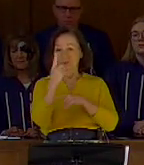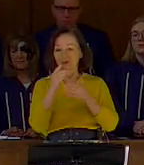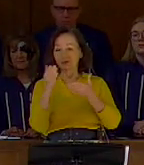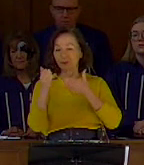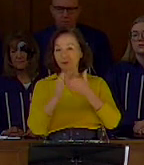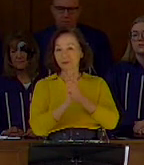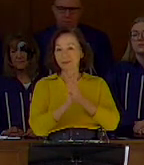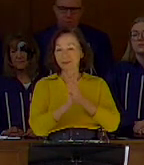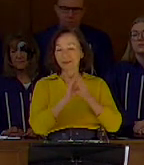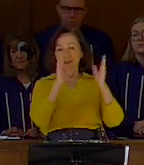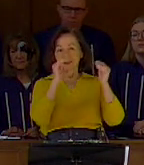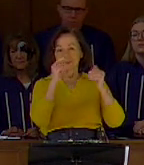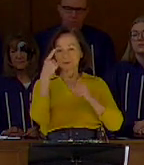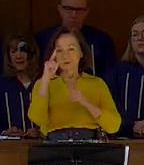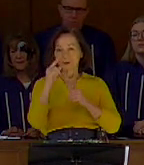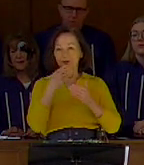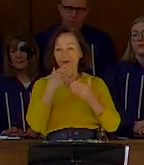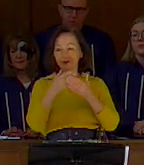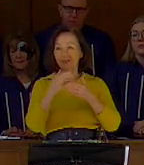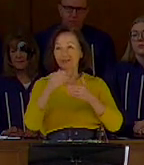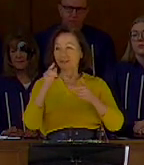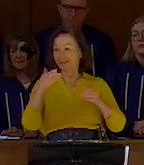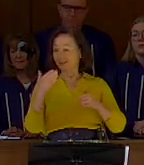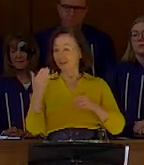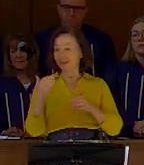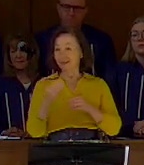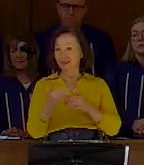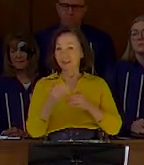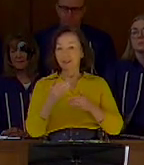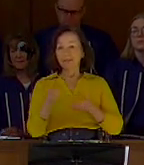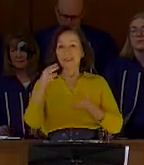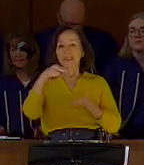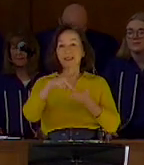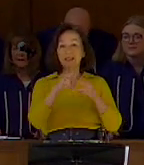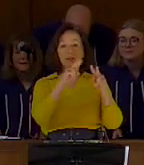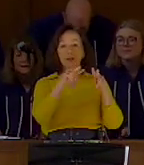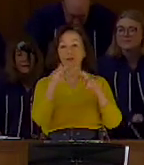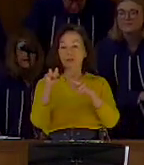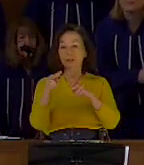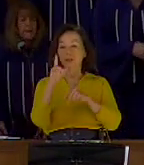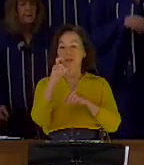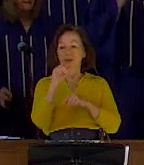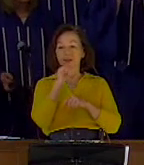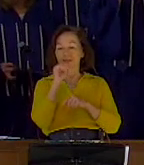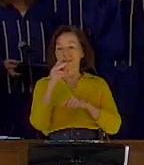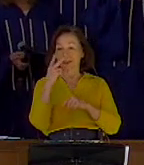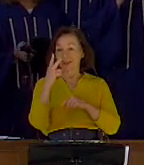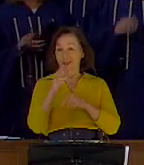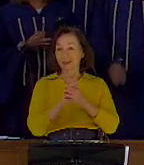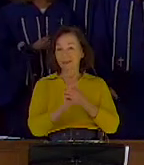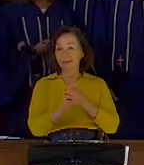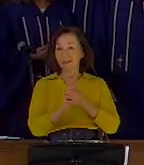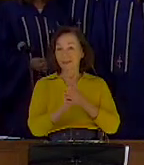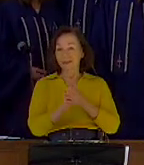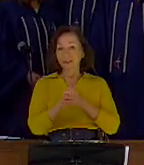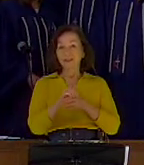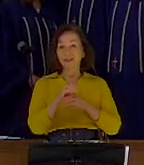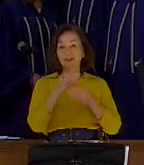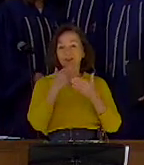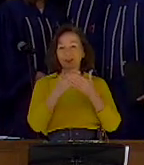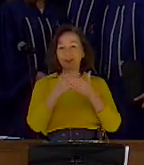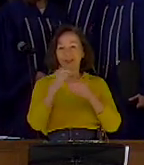great things in our lives. Amen. If you don't mind, will you stand, please, look around who you haven't seen. I haven't seen you in a while, so it's